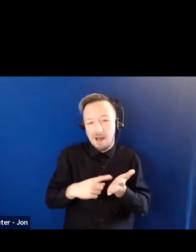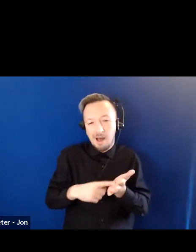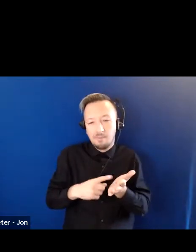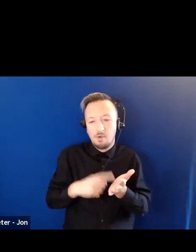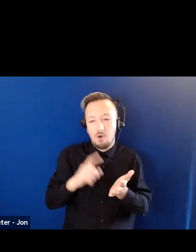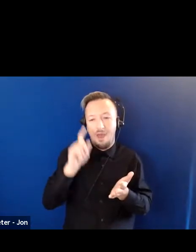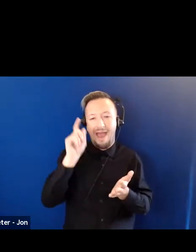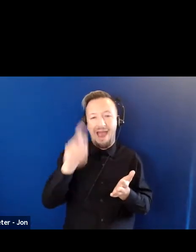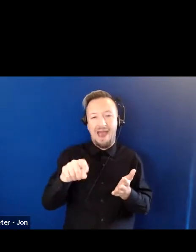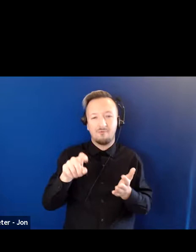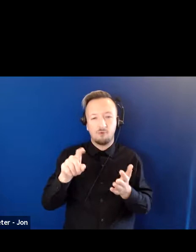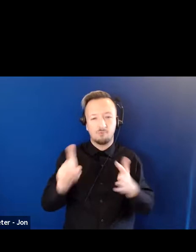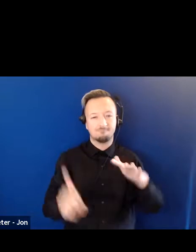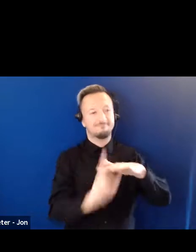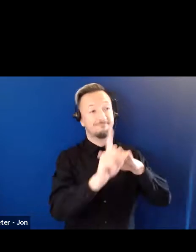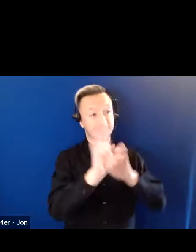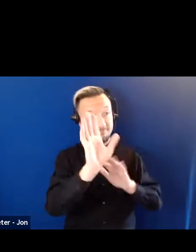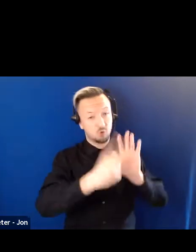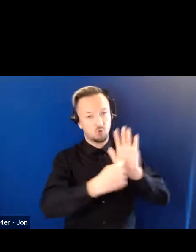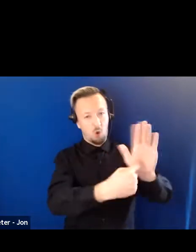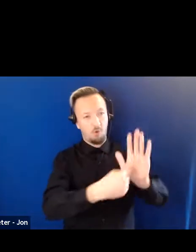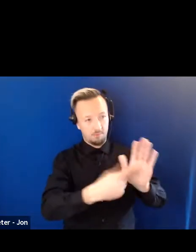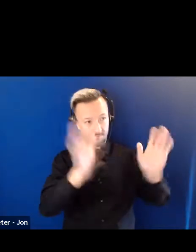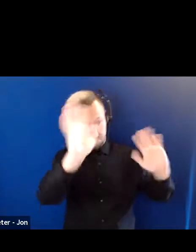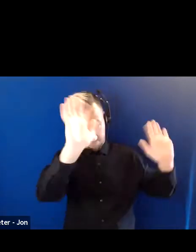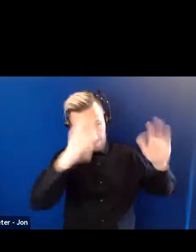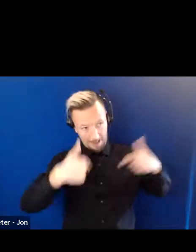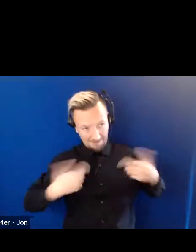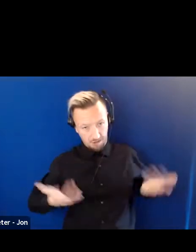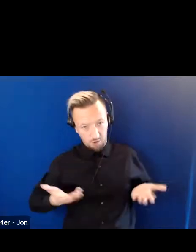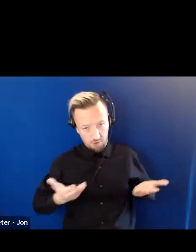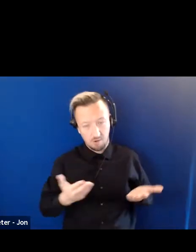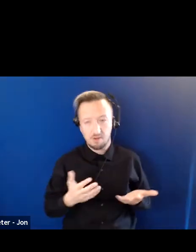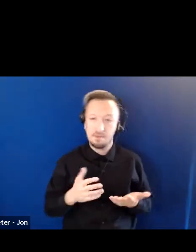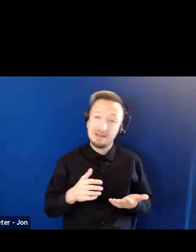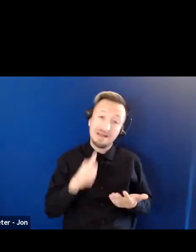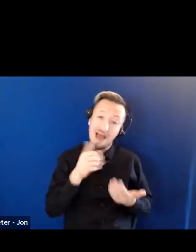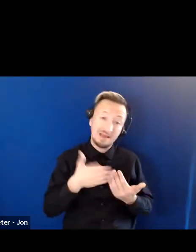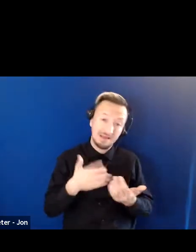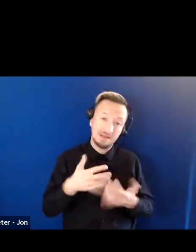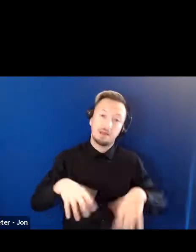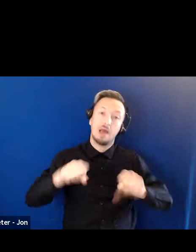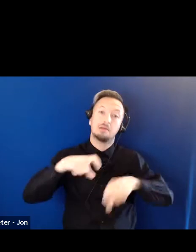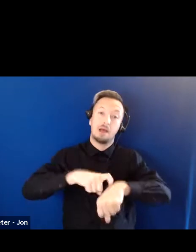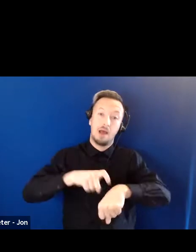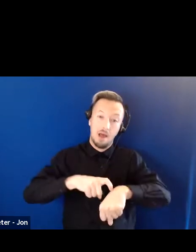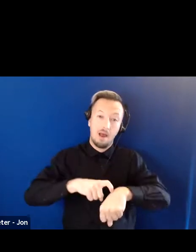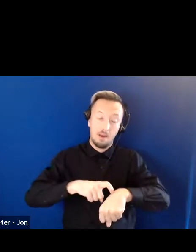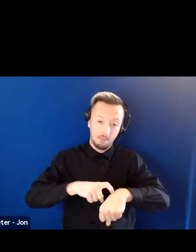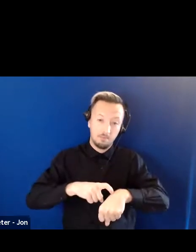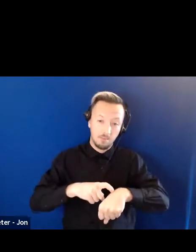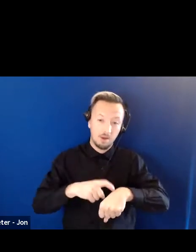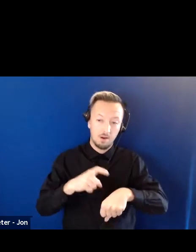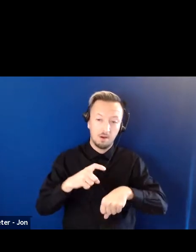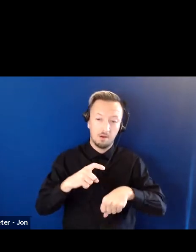make yourself present. It can be a very time-consuming process. But then it's just making sure that people